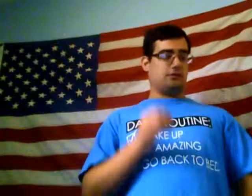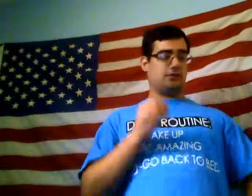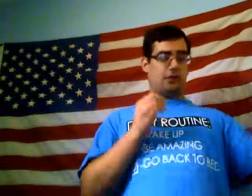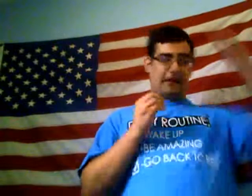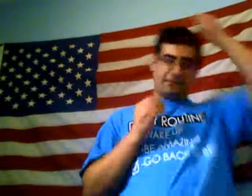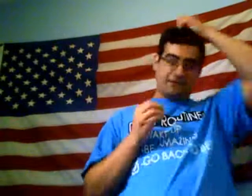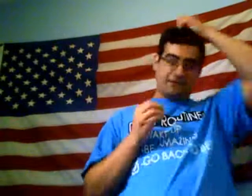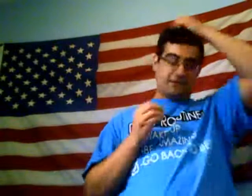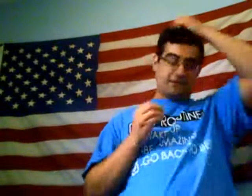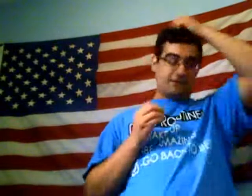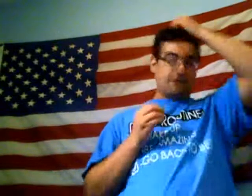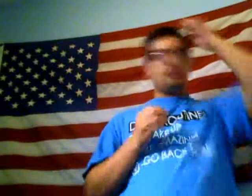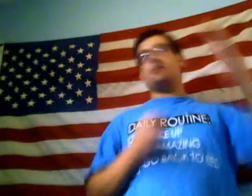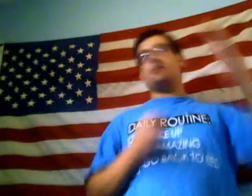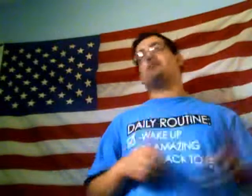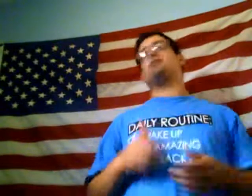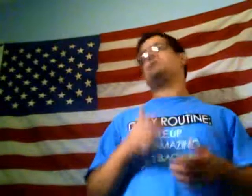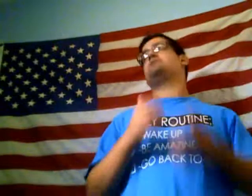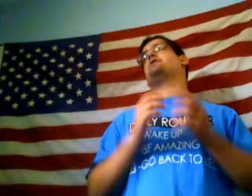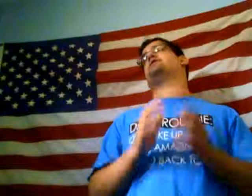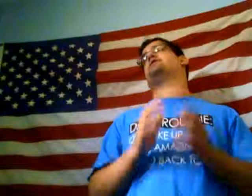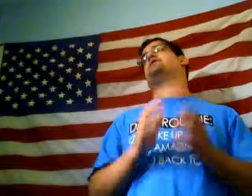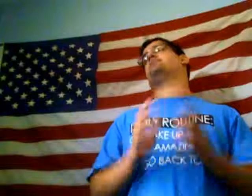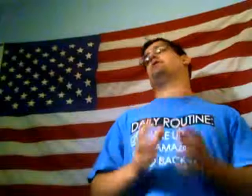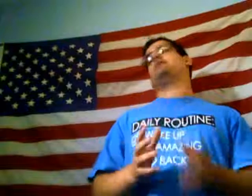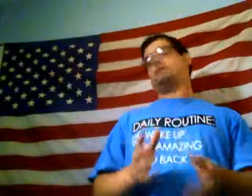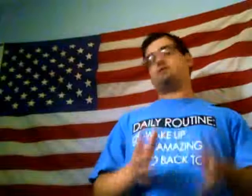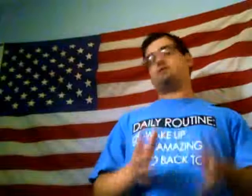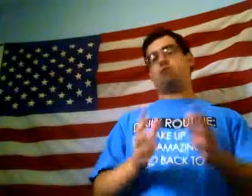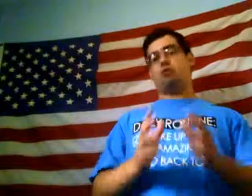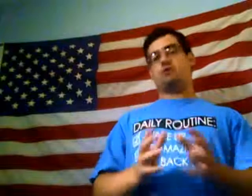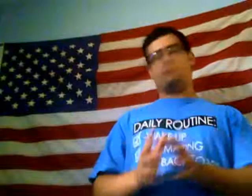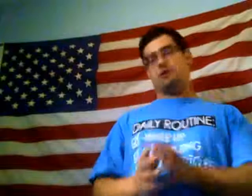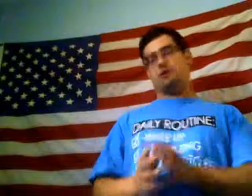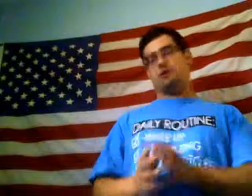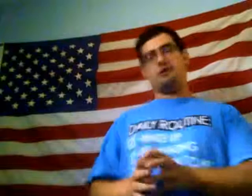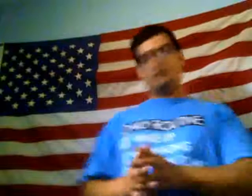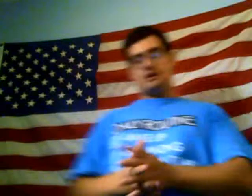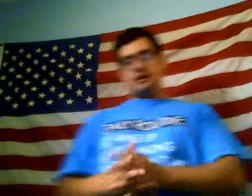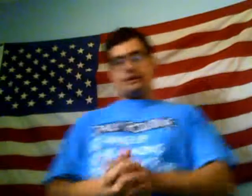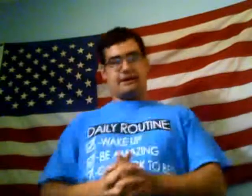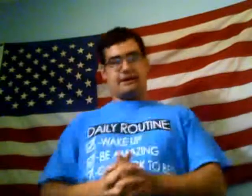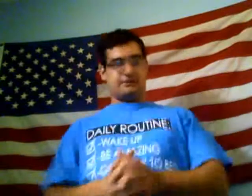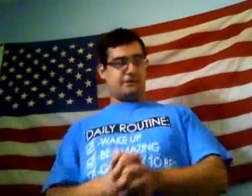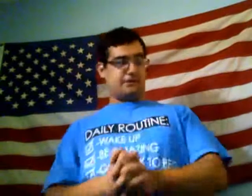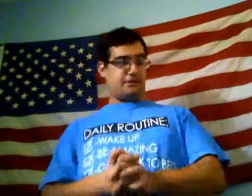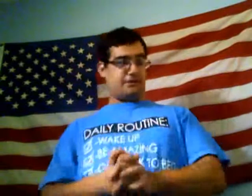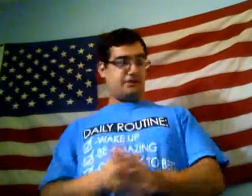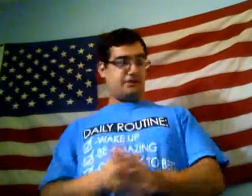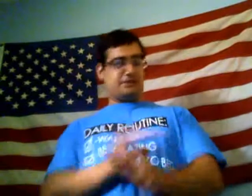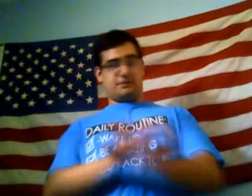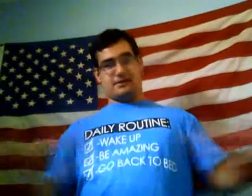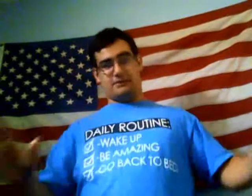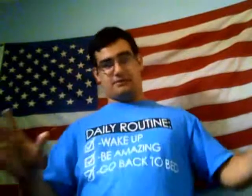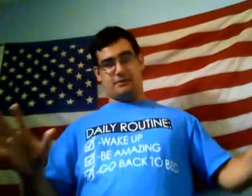So what happens is they form this progressive party known as the Bull Moose Party, and it basically splits up the